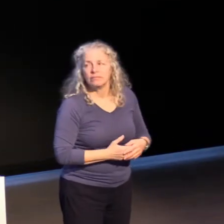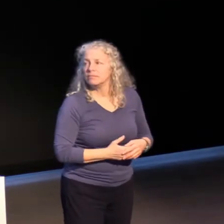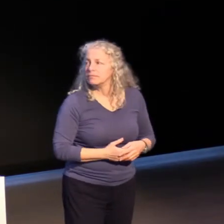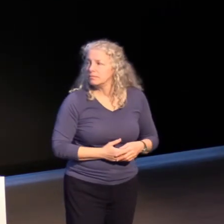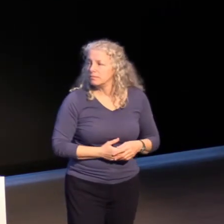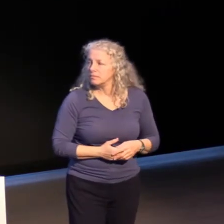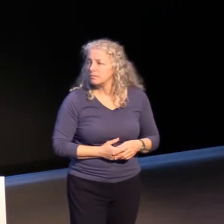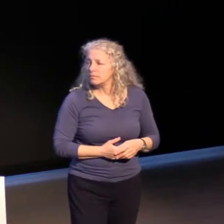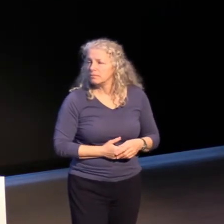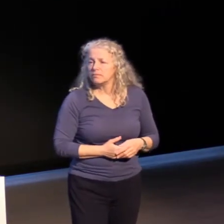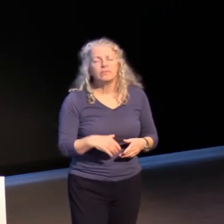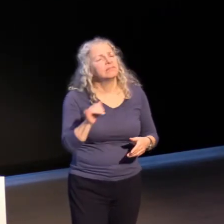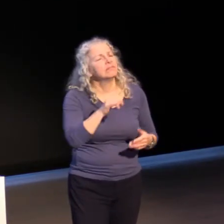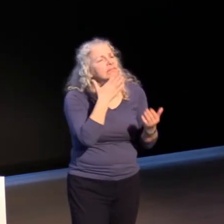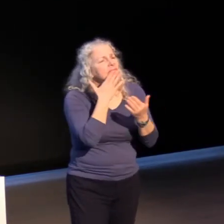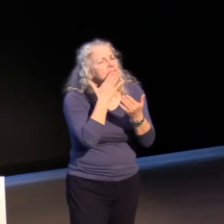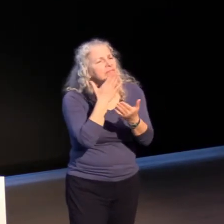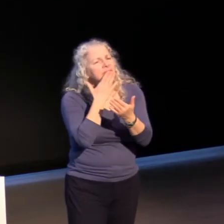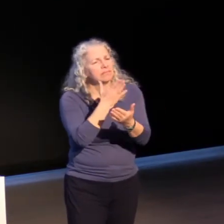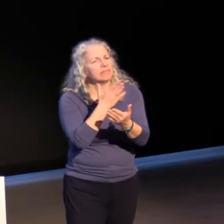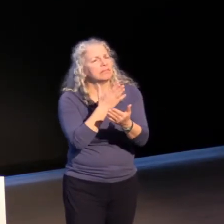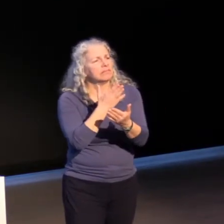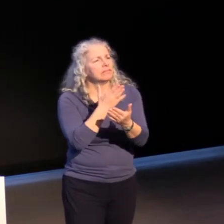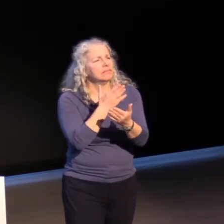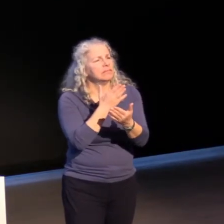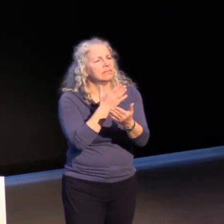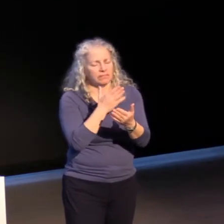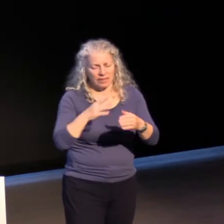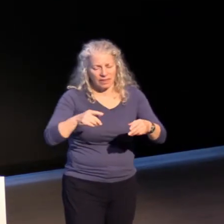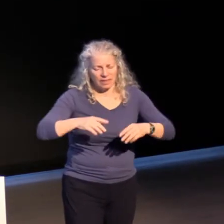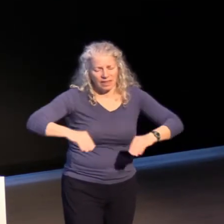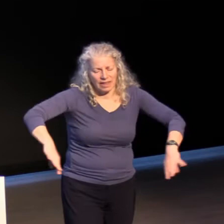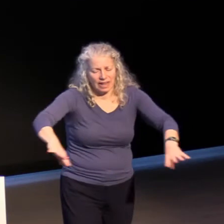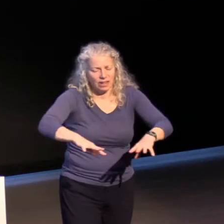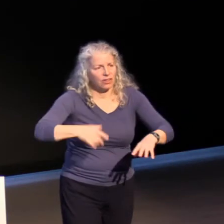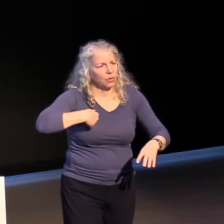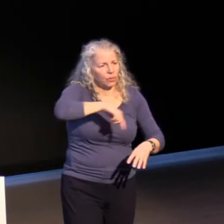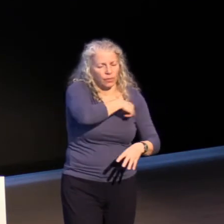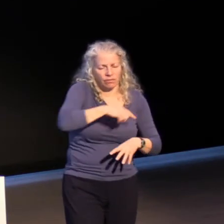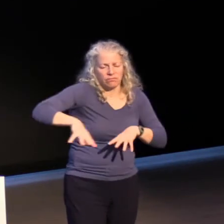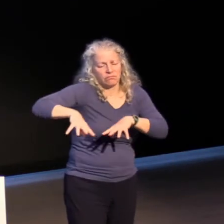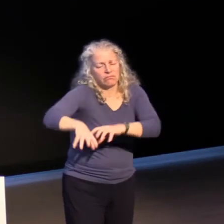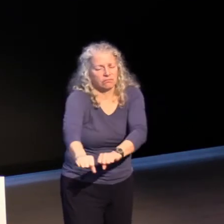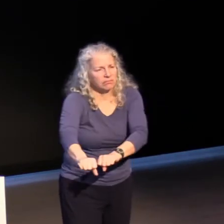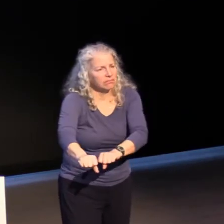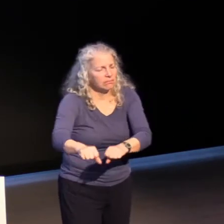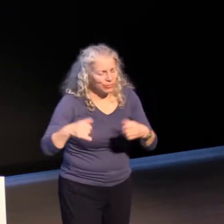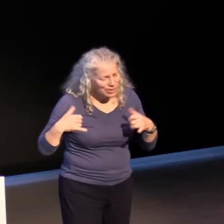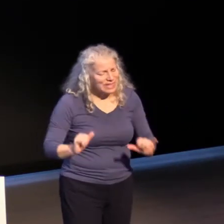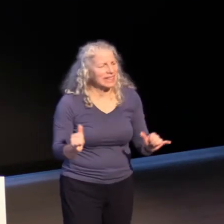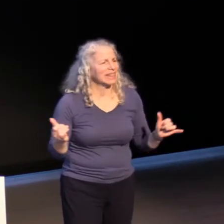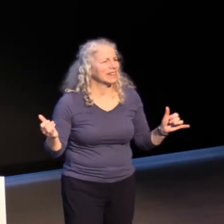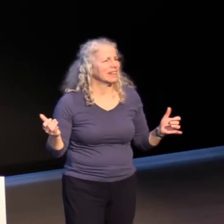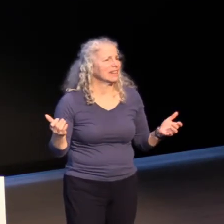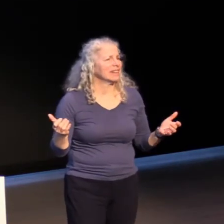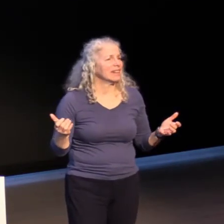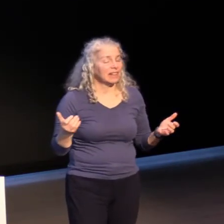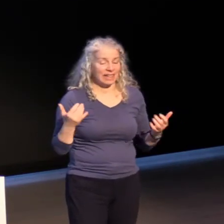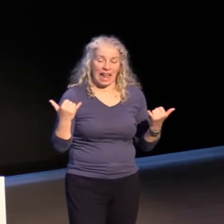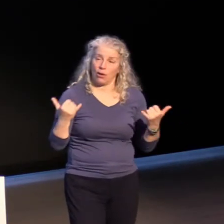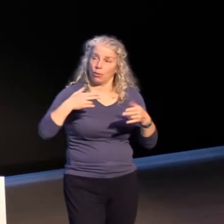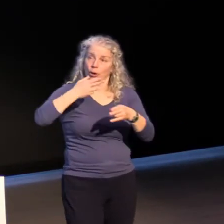Much gratitude for those whose land we occupy still, and the place we now